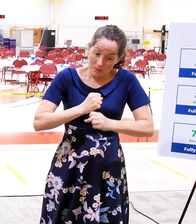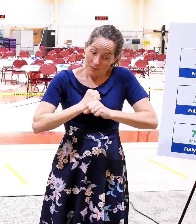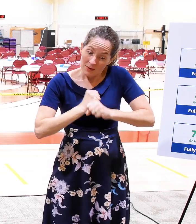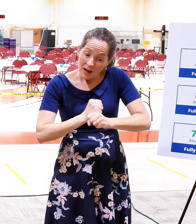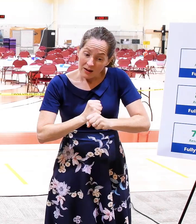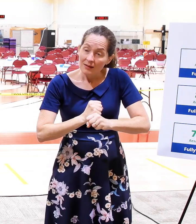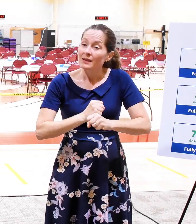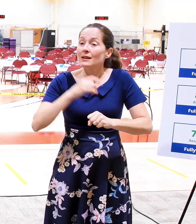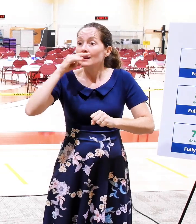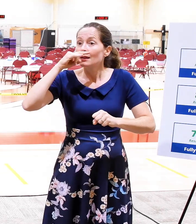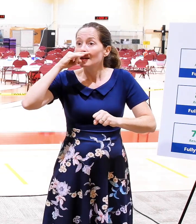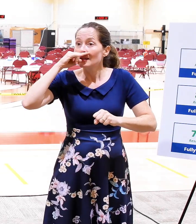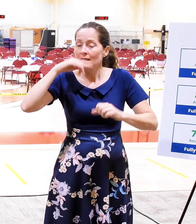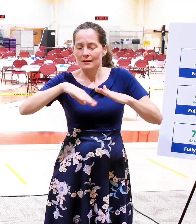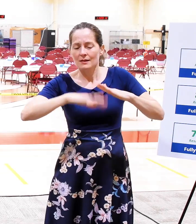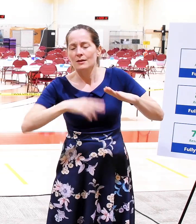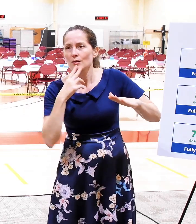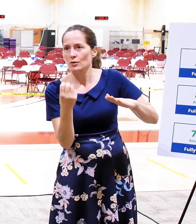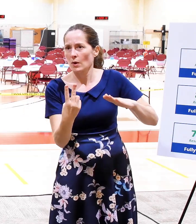eligible.